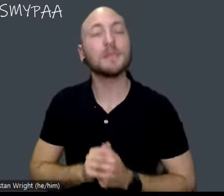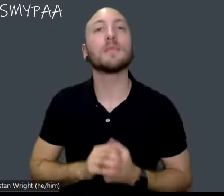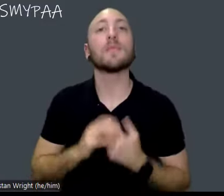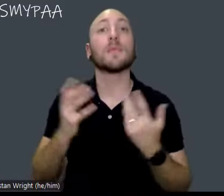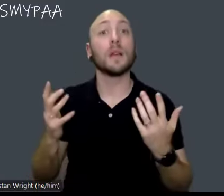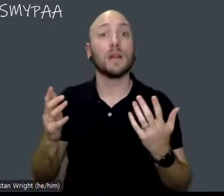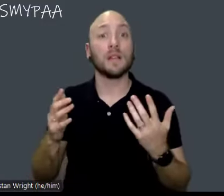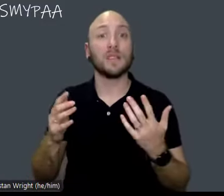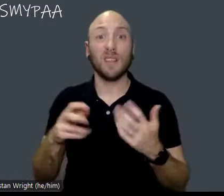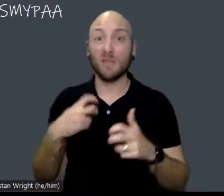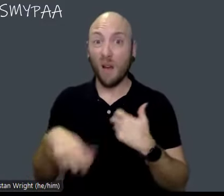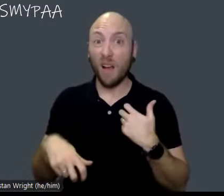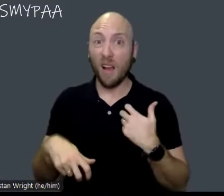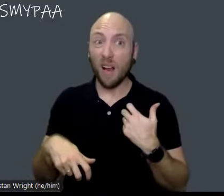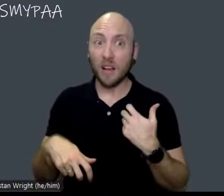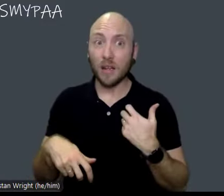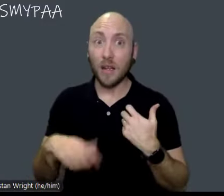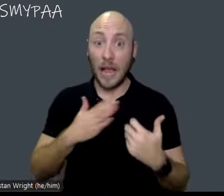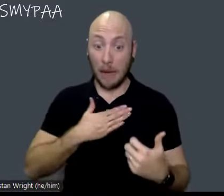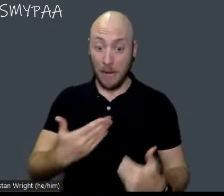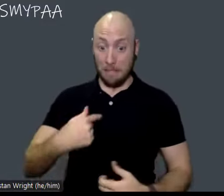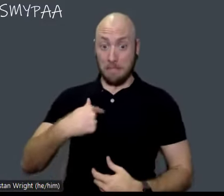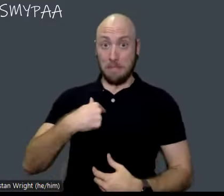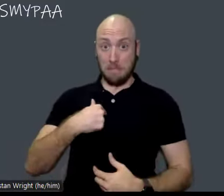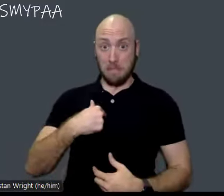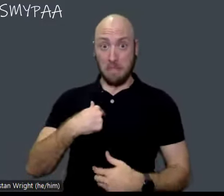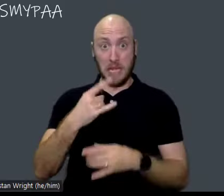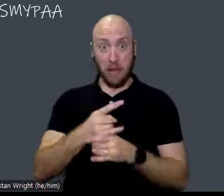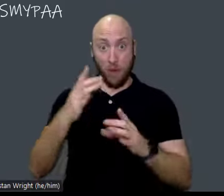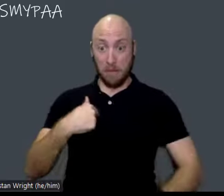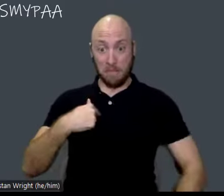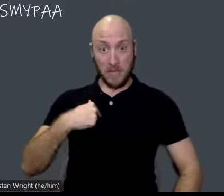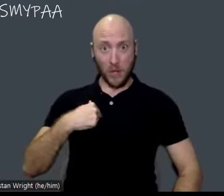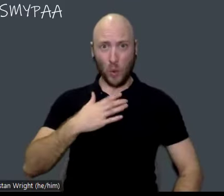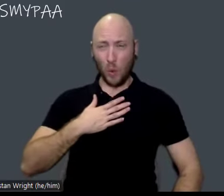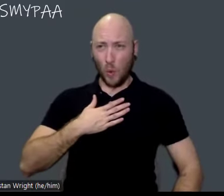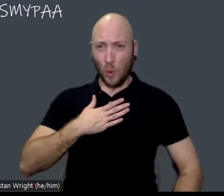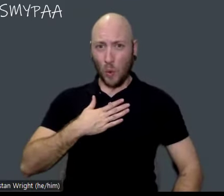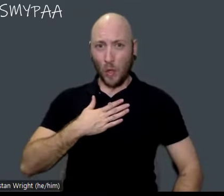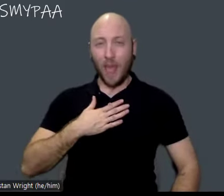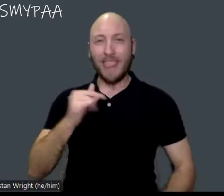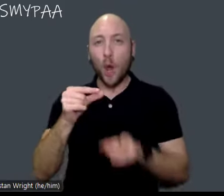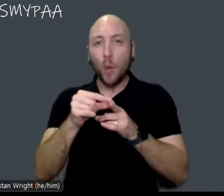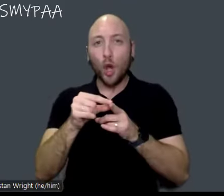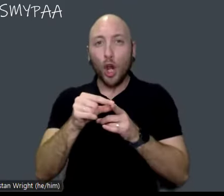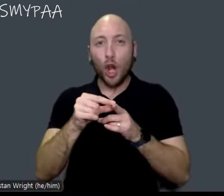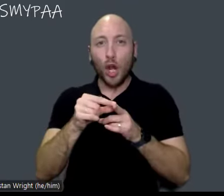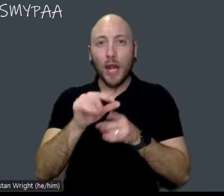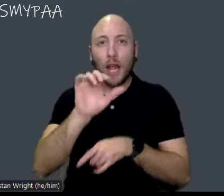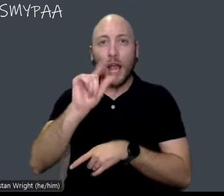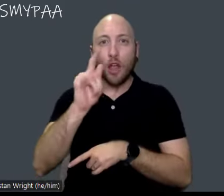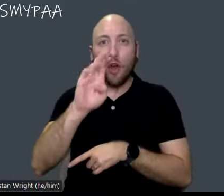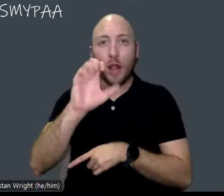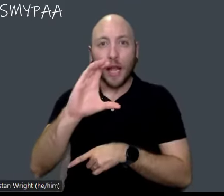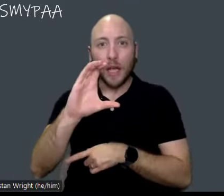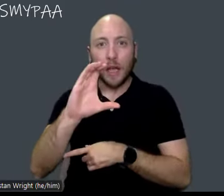So that was a hard thing for me. Admitting that I was an alcoholic, the word alcoholic resonated with me so hard that